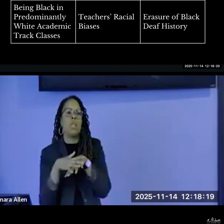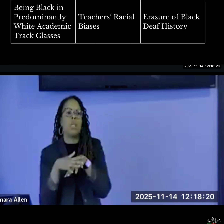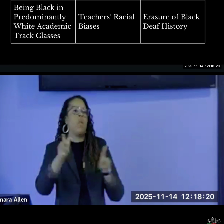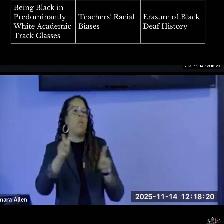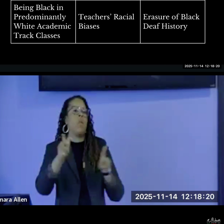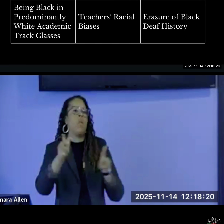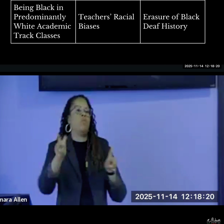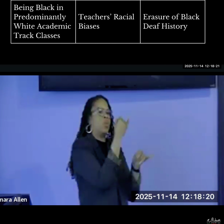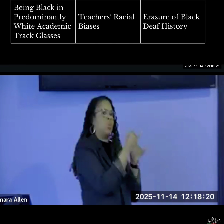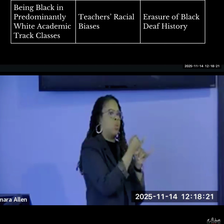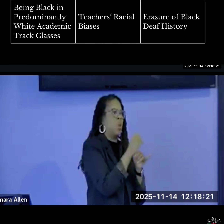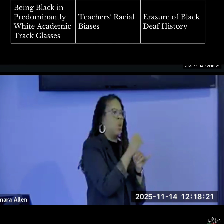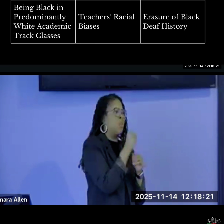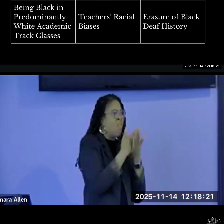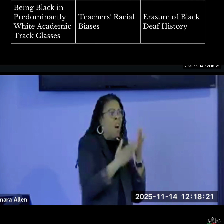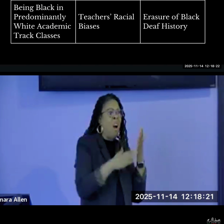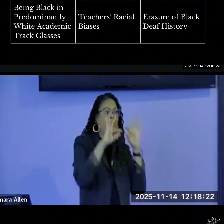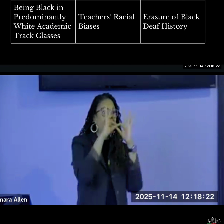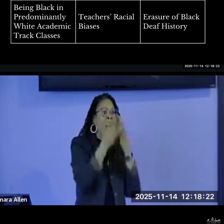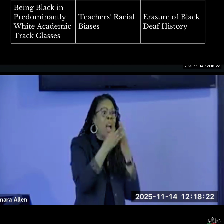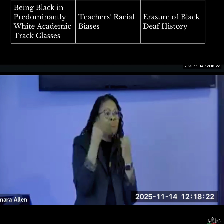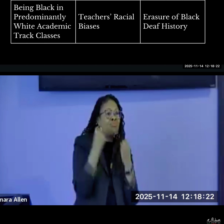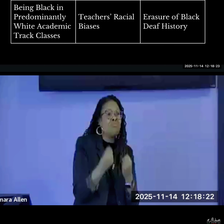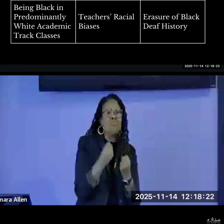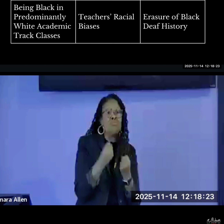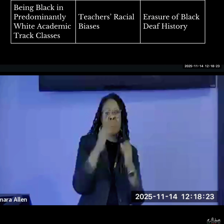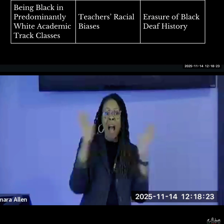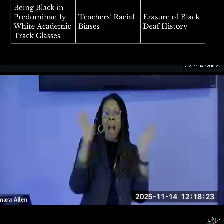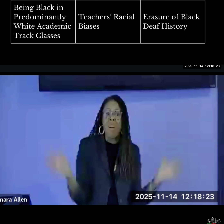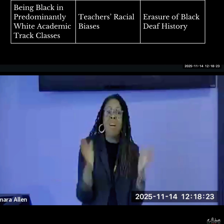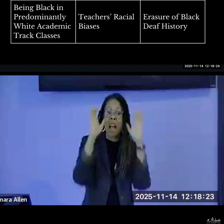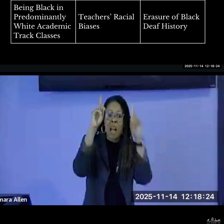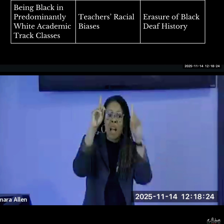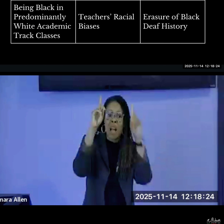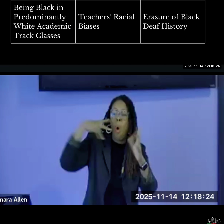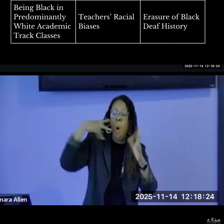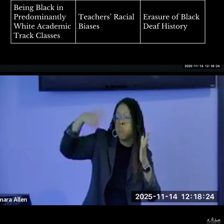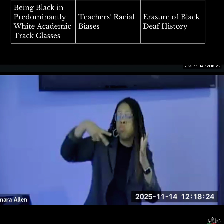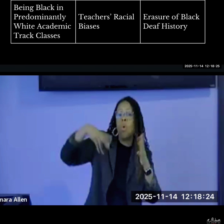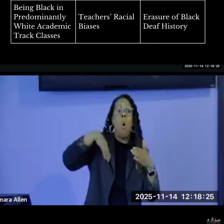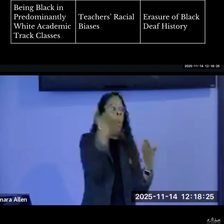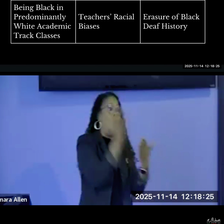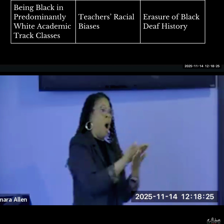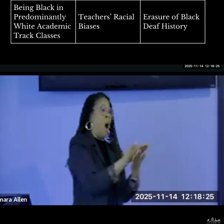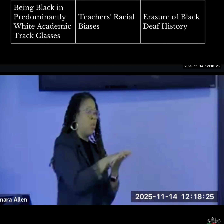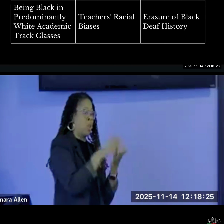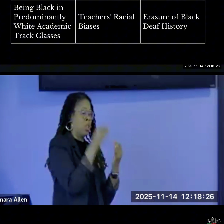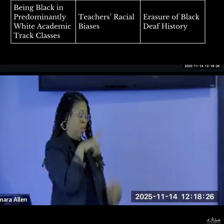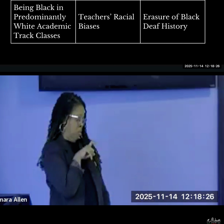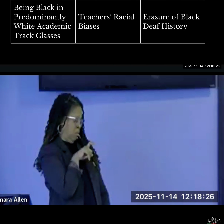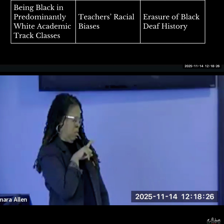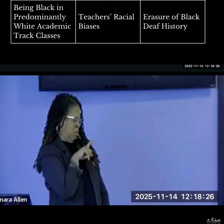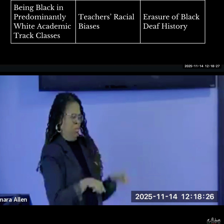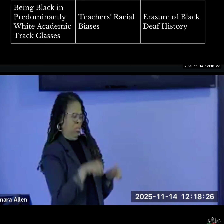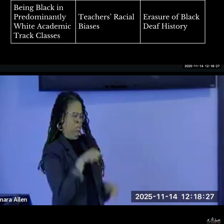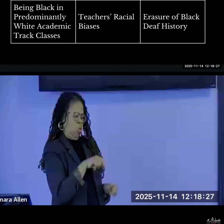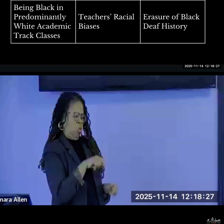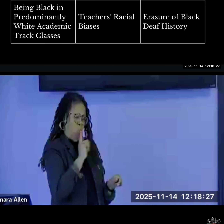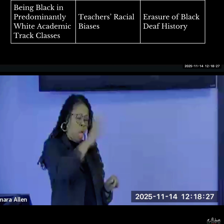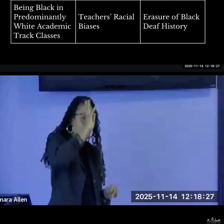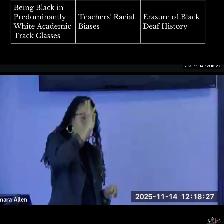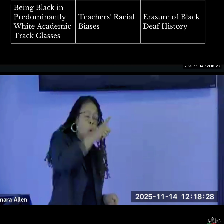Now, some of the participants did start off at a mainstream program and then later transferred to a residential